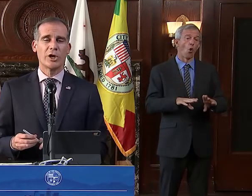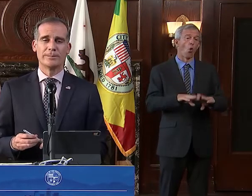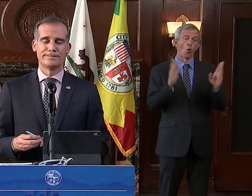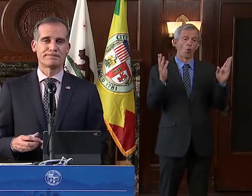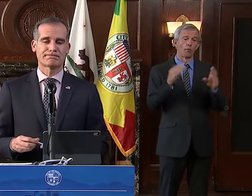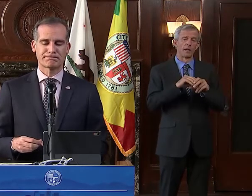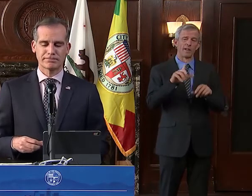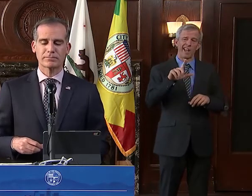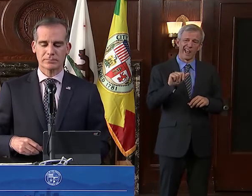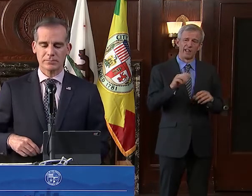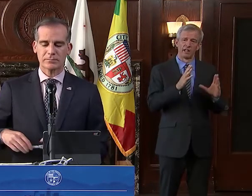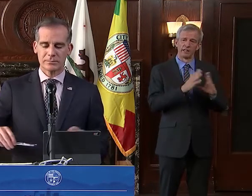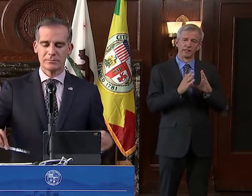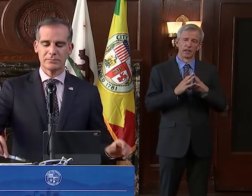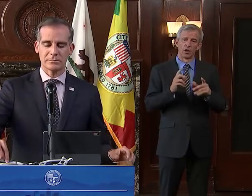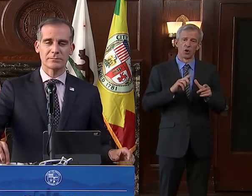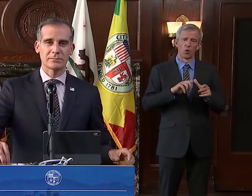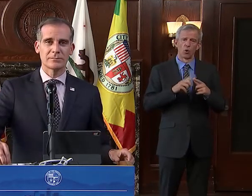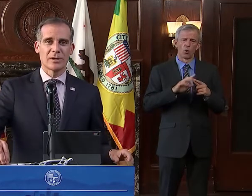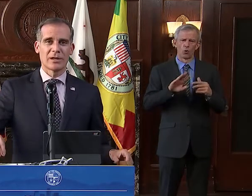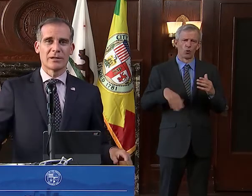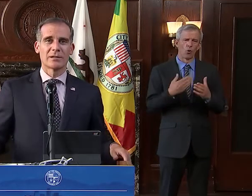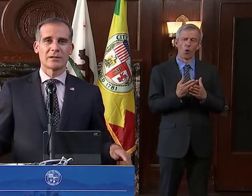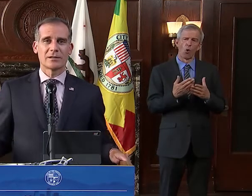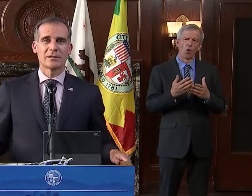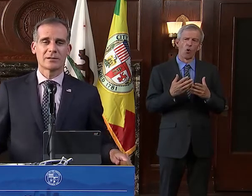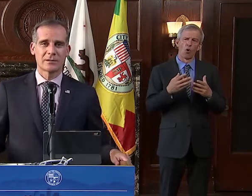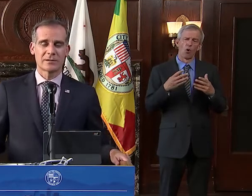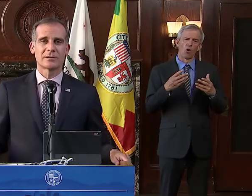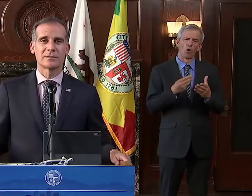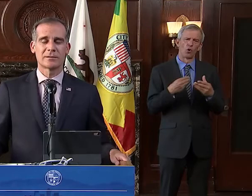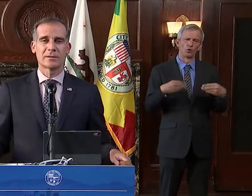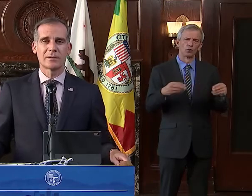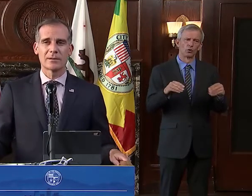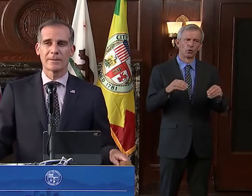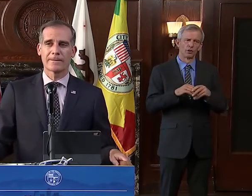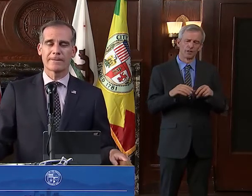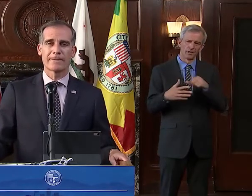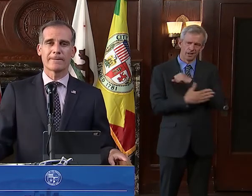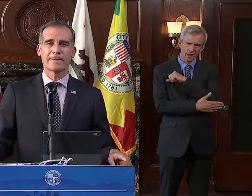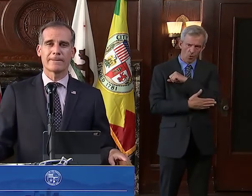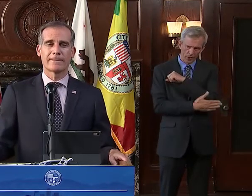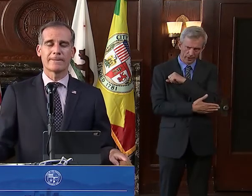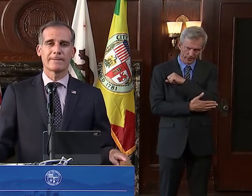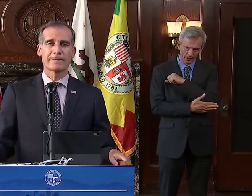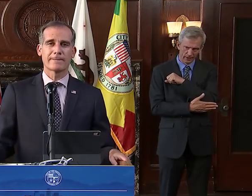City or all retailers county-wide? And then also I'm wondering,